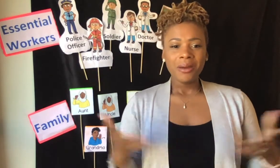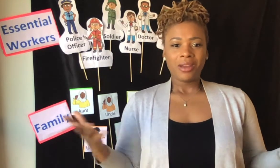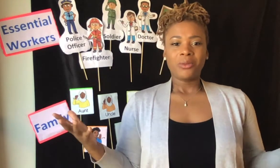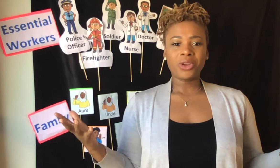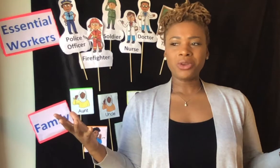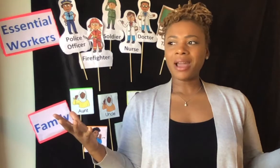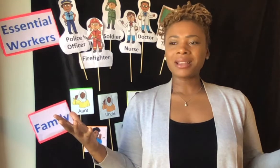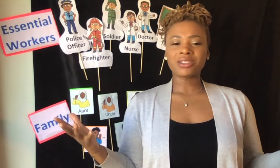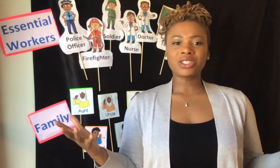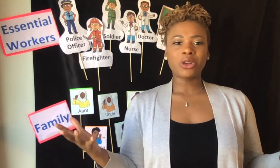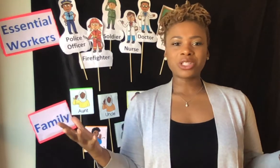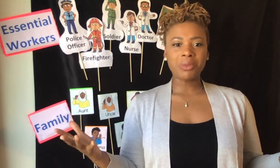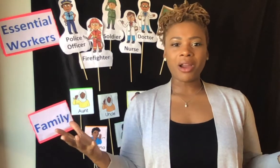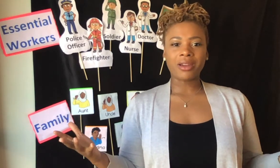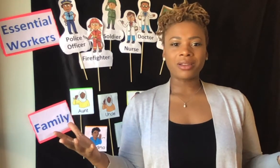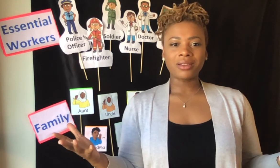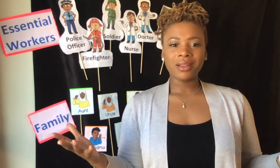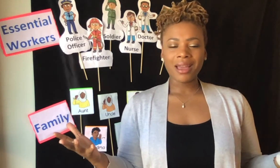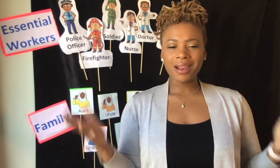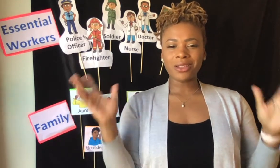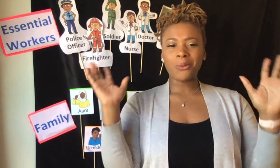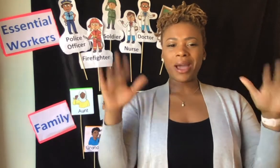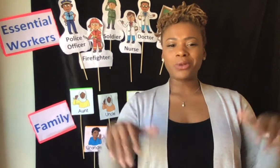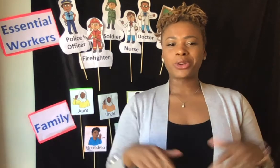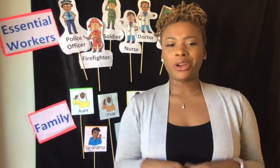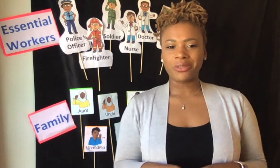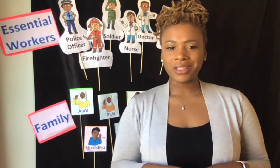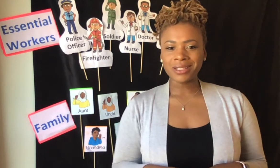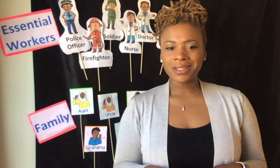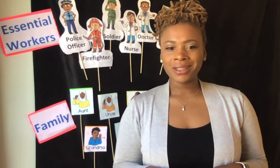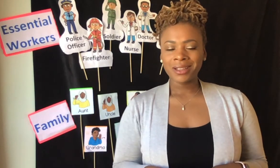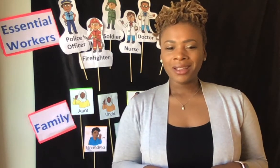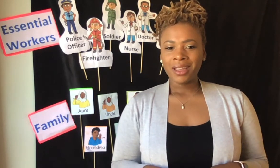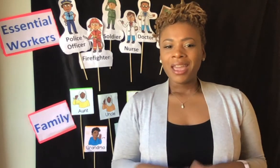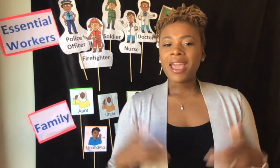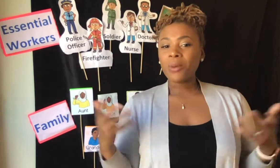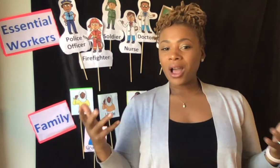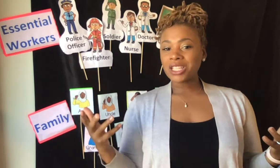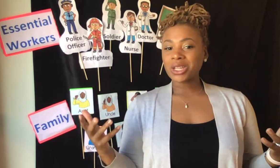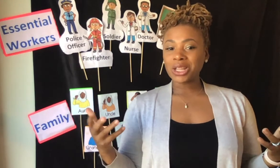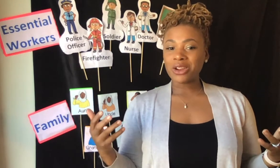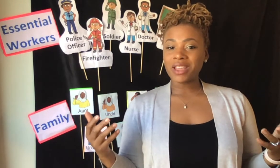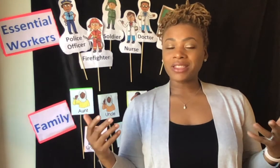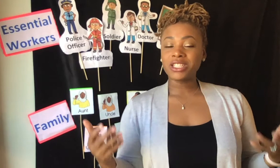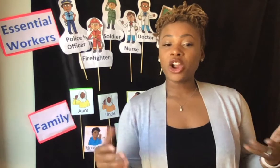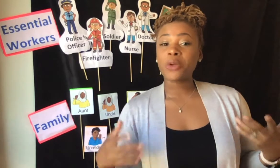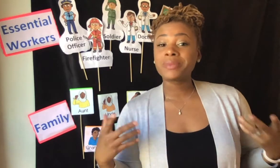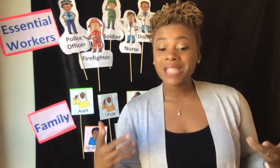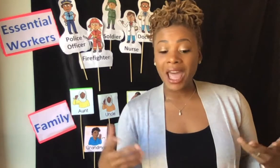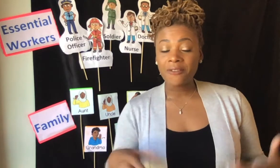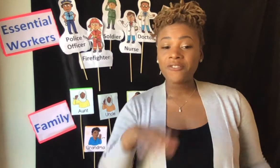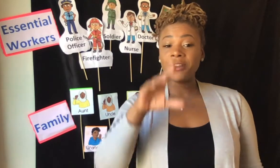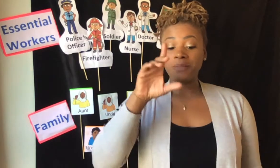Well, you guys are so smart. I don't know why you were nervous. And we also learned that the term deaf,